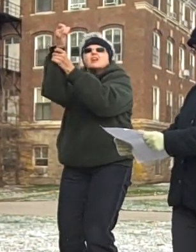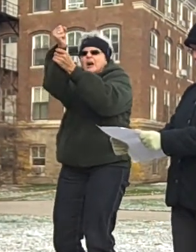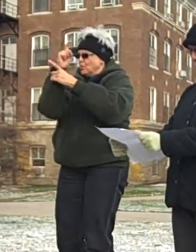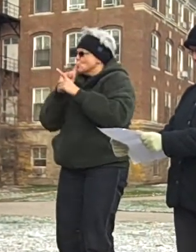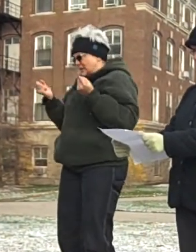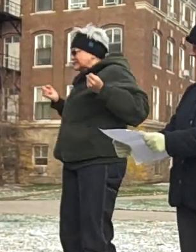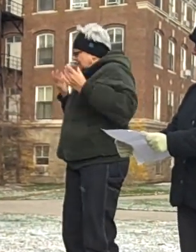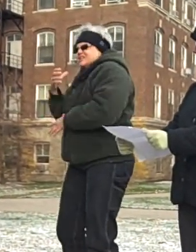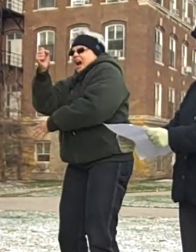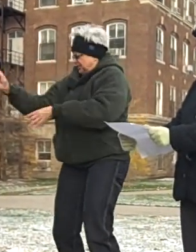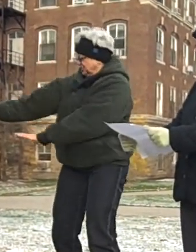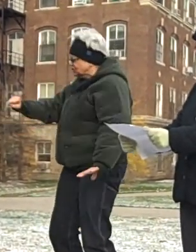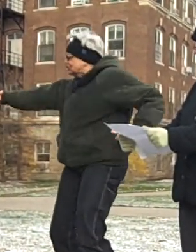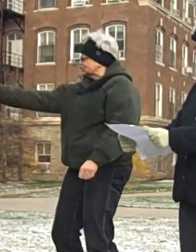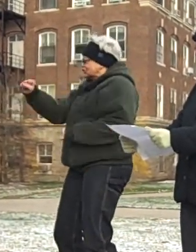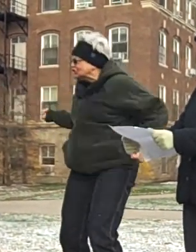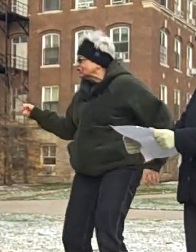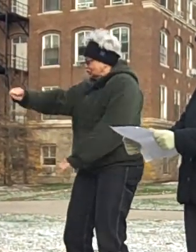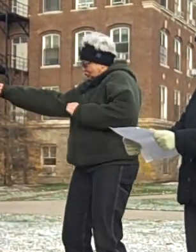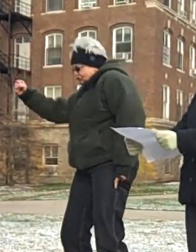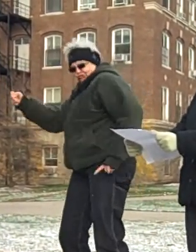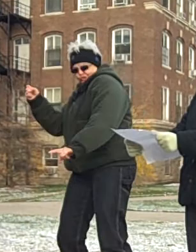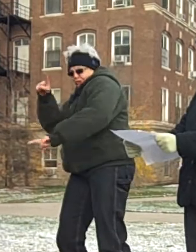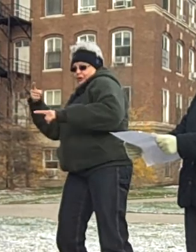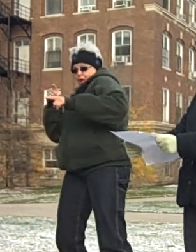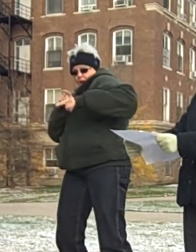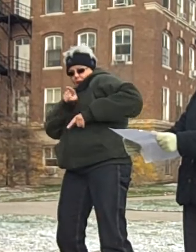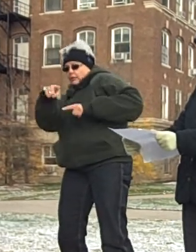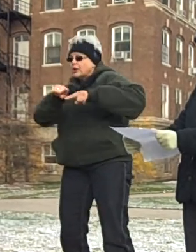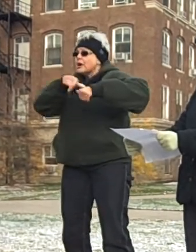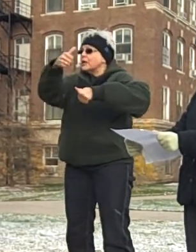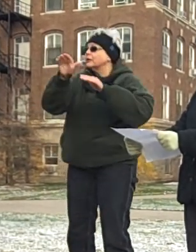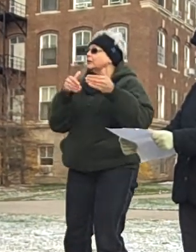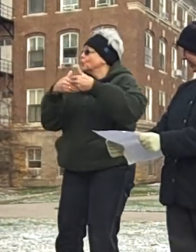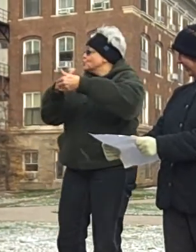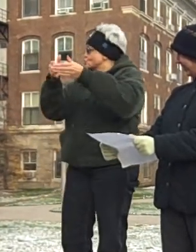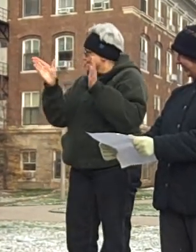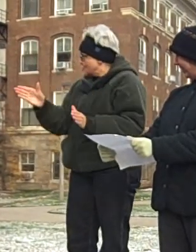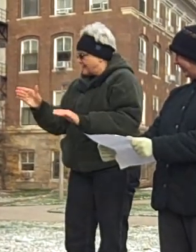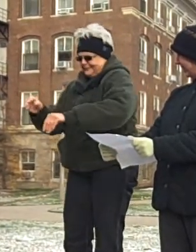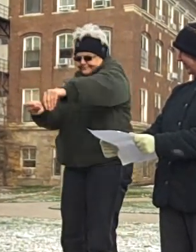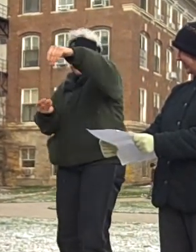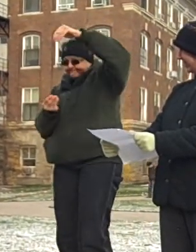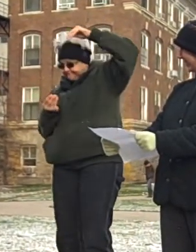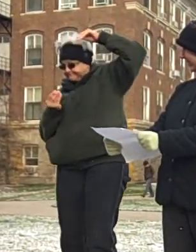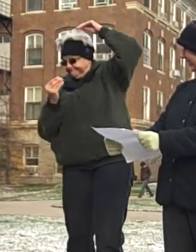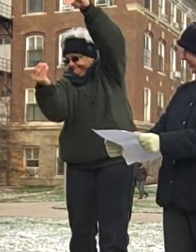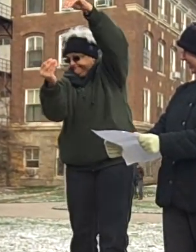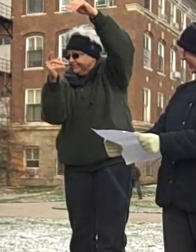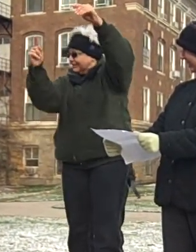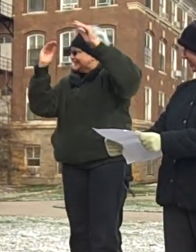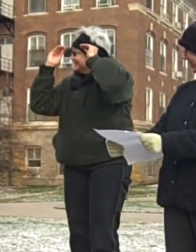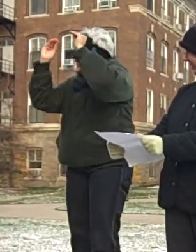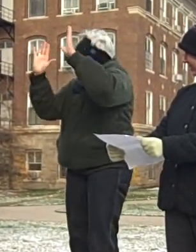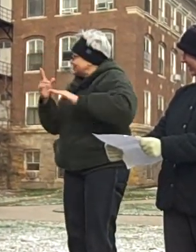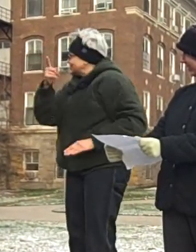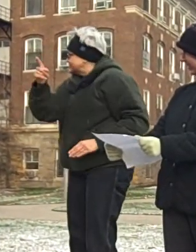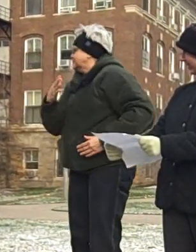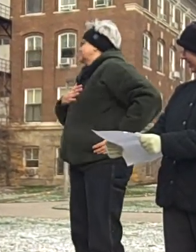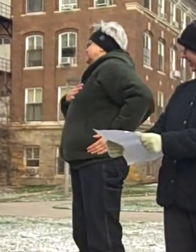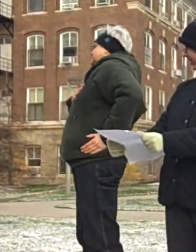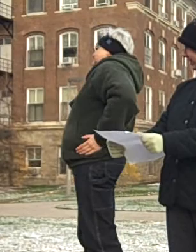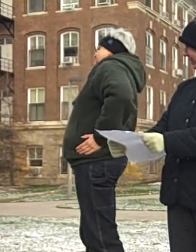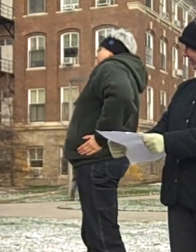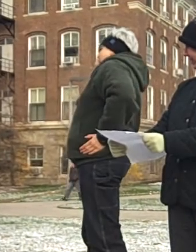wrist. And I mean, it scared me. She grabbed me, she started jerking me around in the classroom, and she dragged me to another classroom